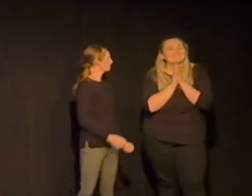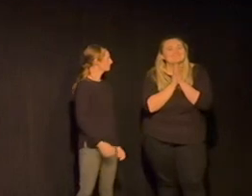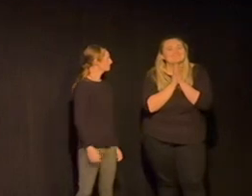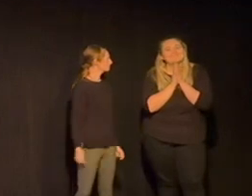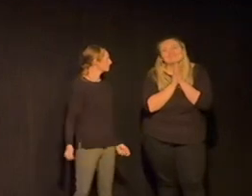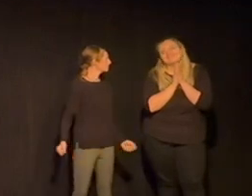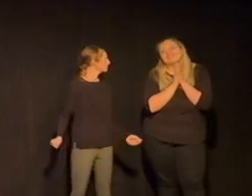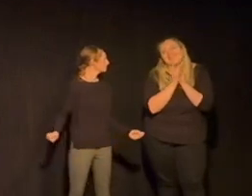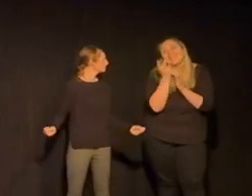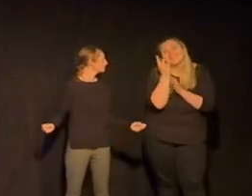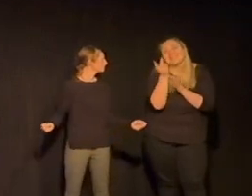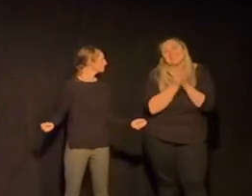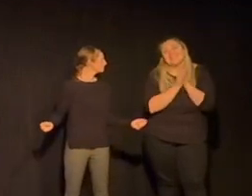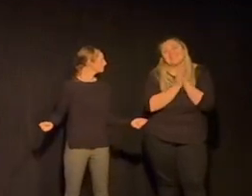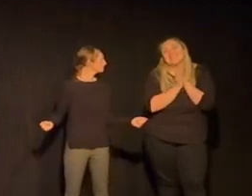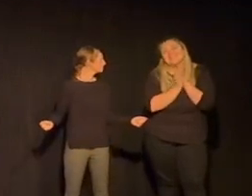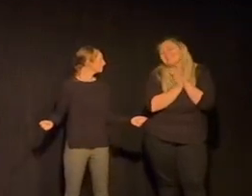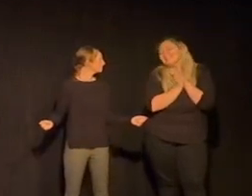I see.